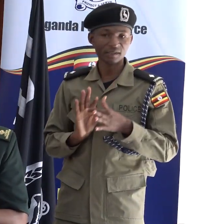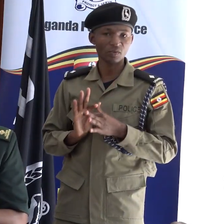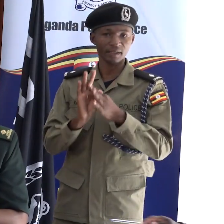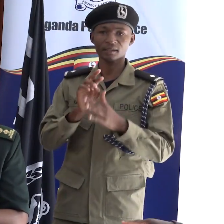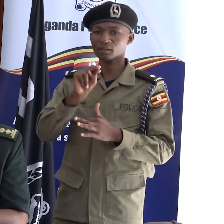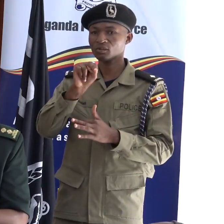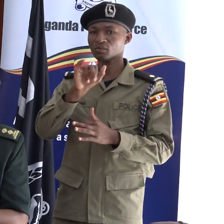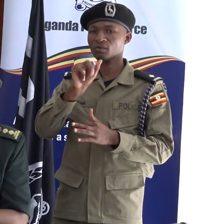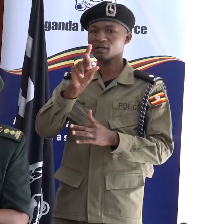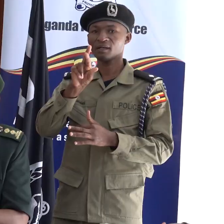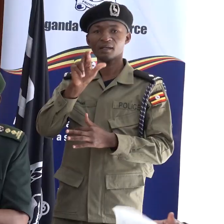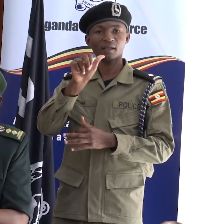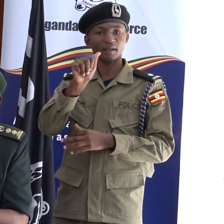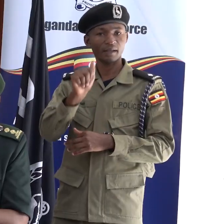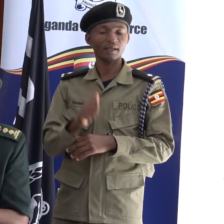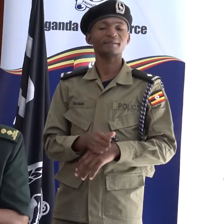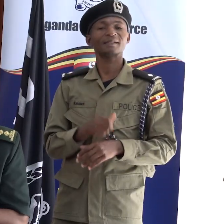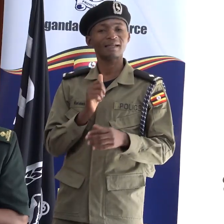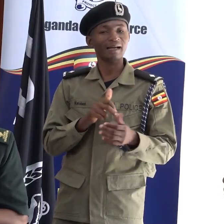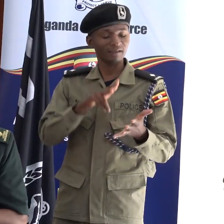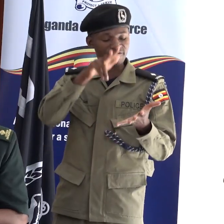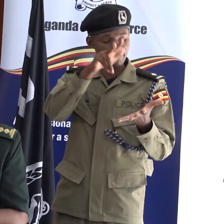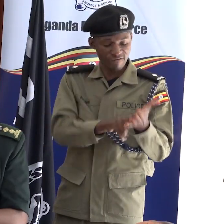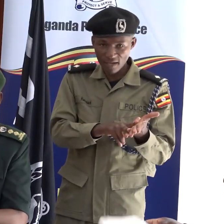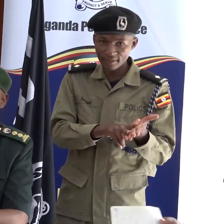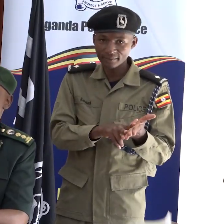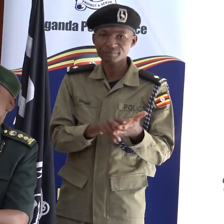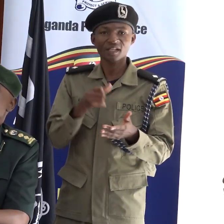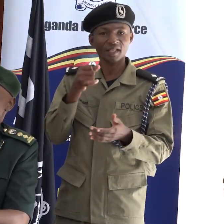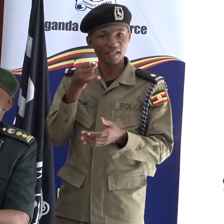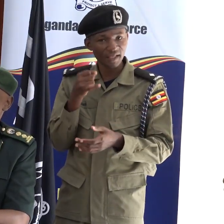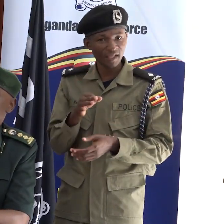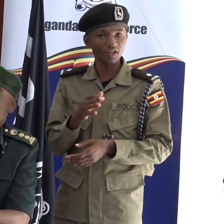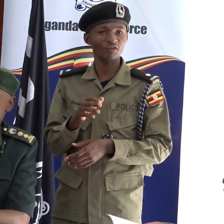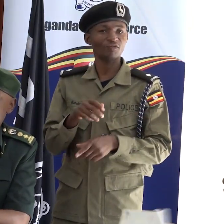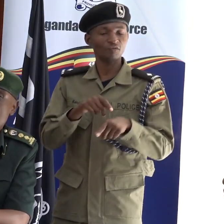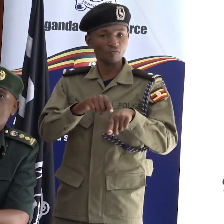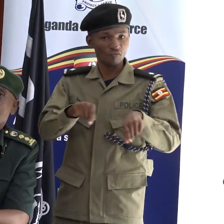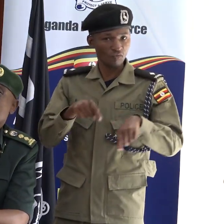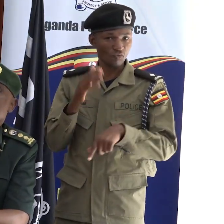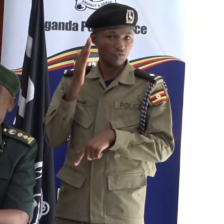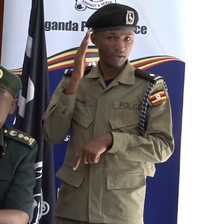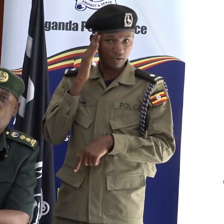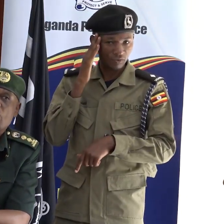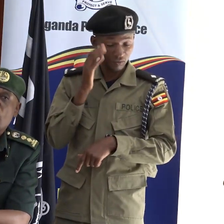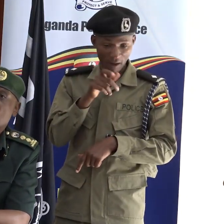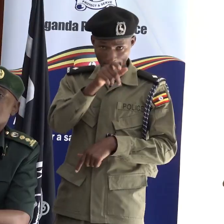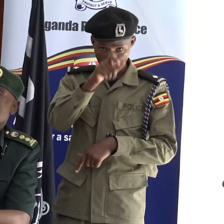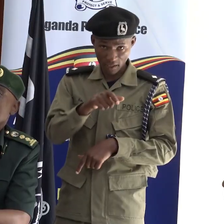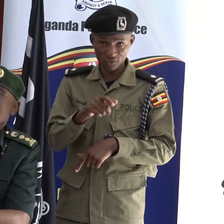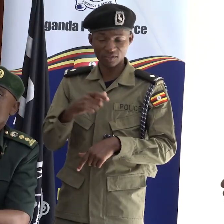NIRA. That system will be able to verify. If we know so and so is the